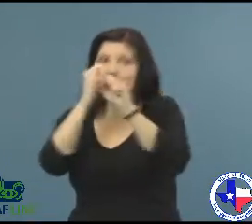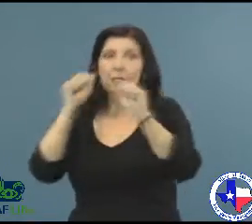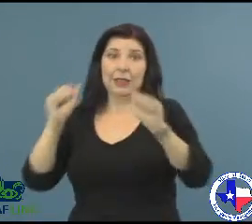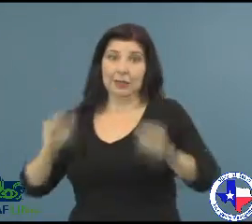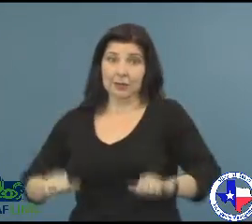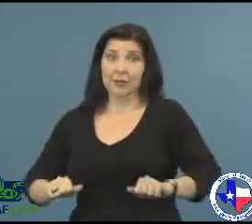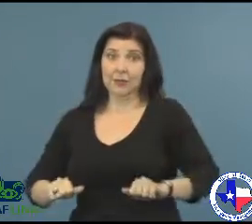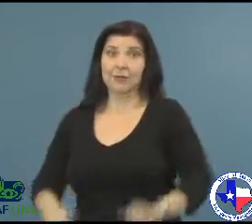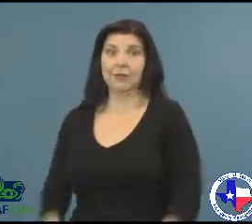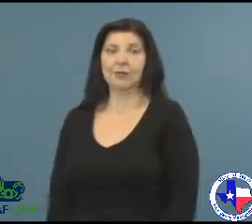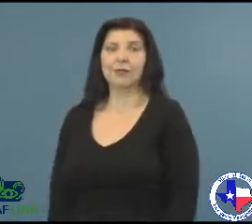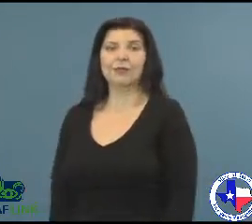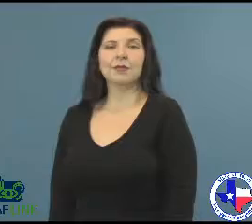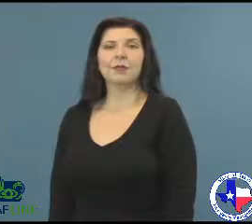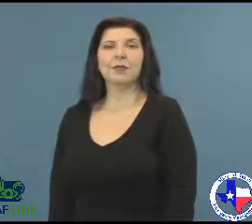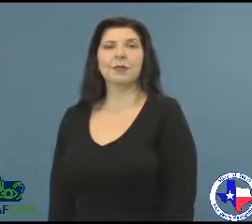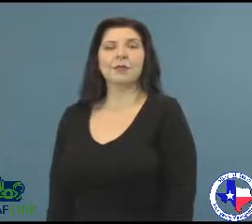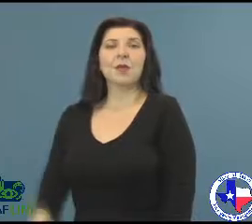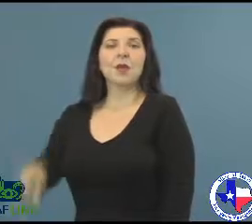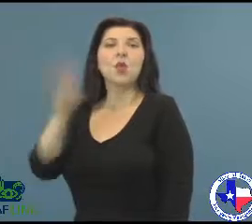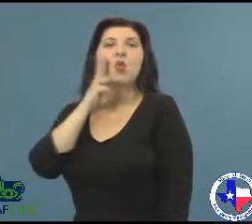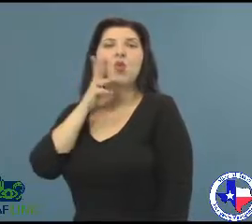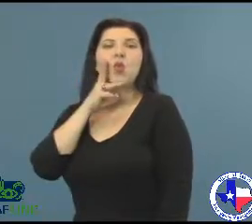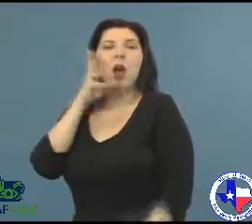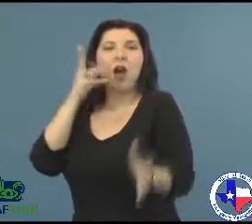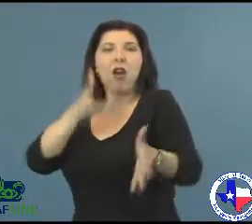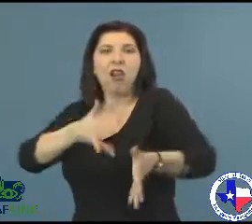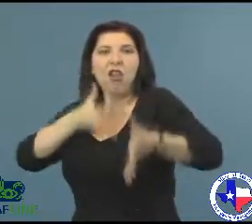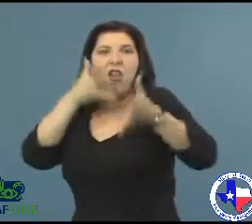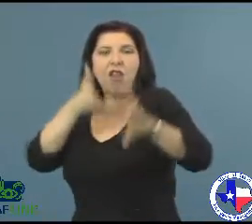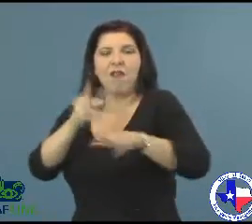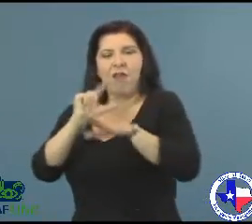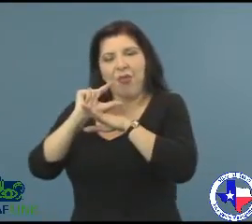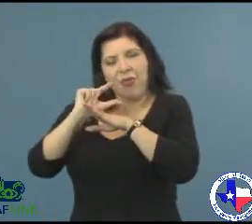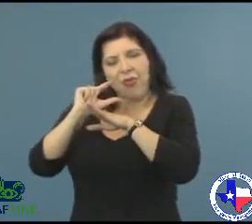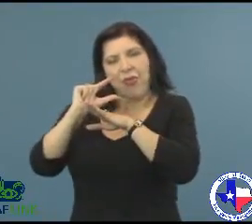Standing water after floods is a breeding place for mosquitoes.